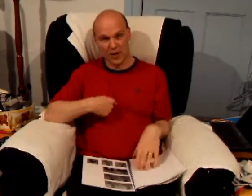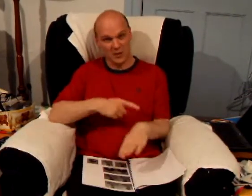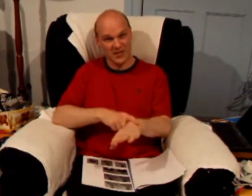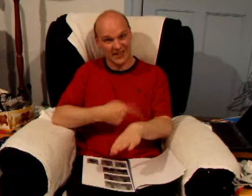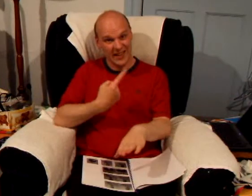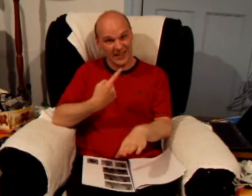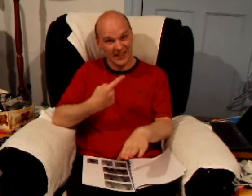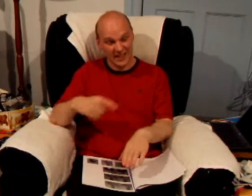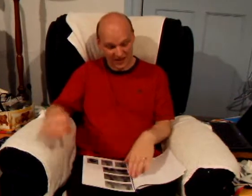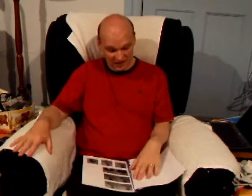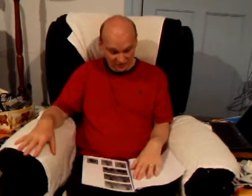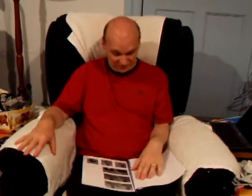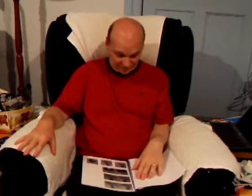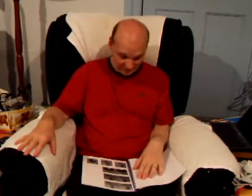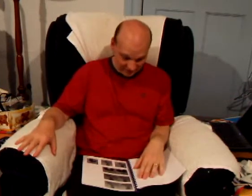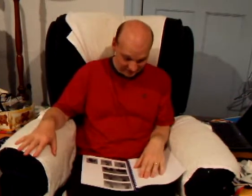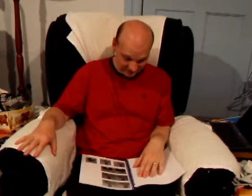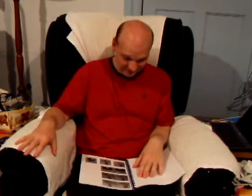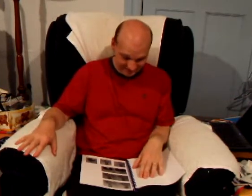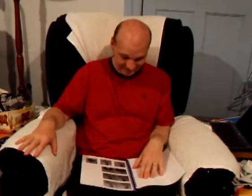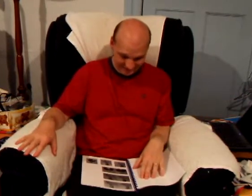I was late last